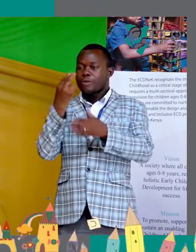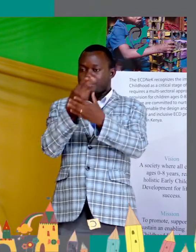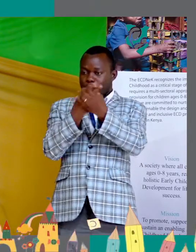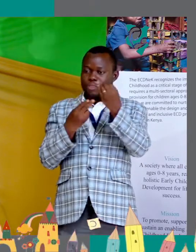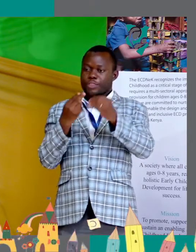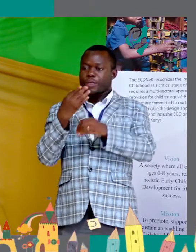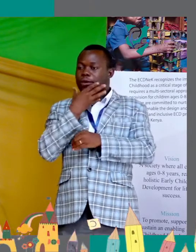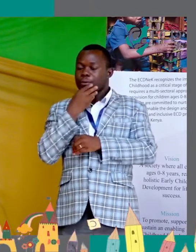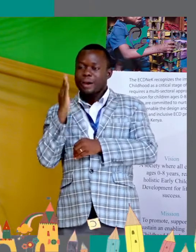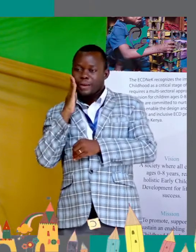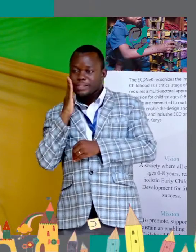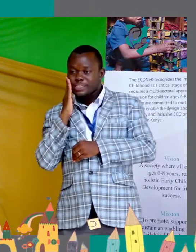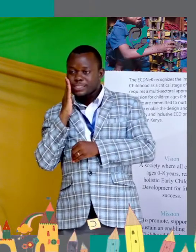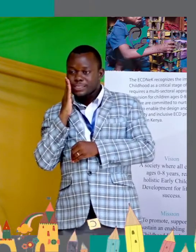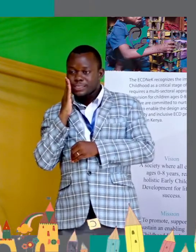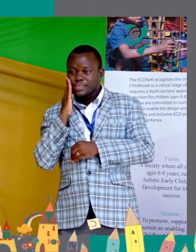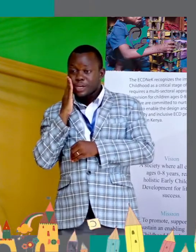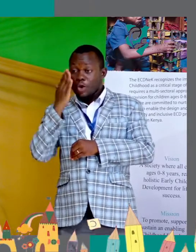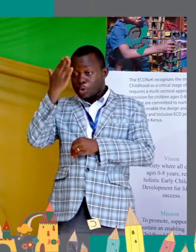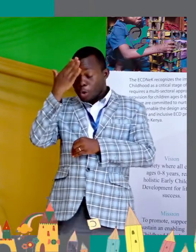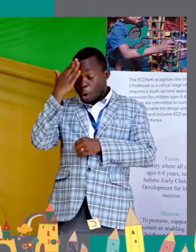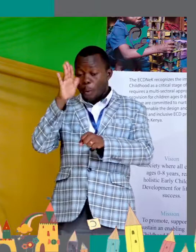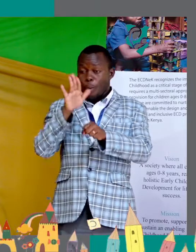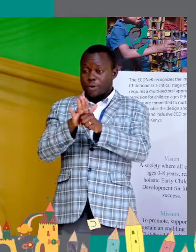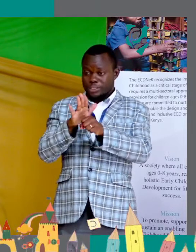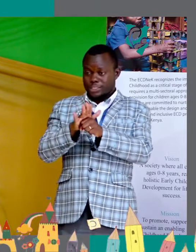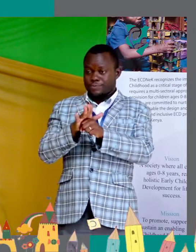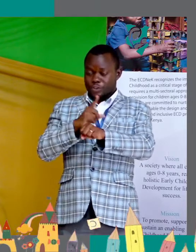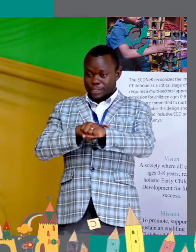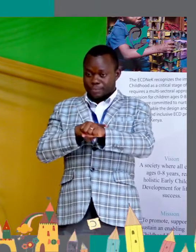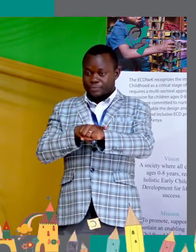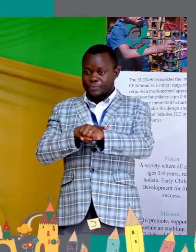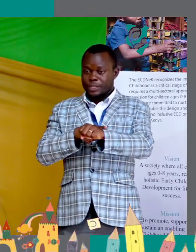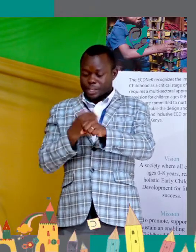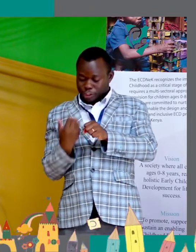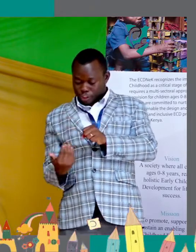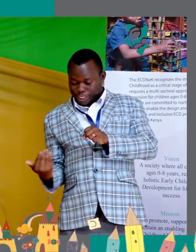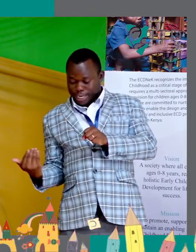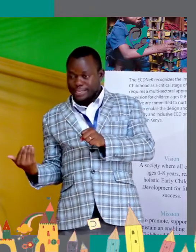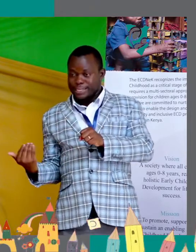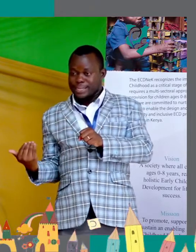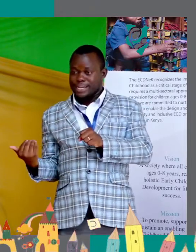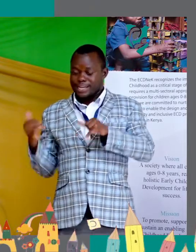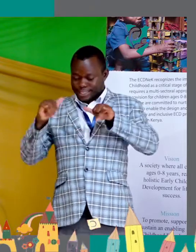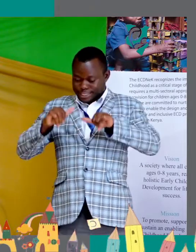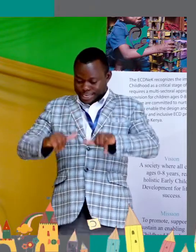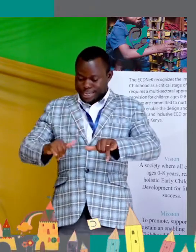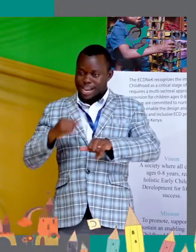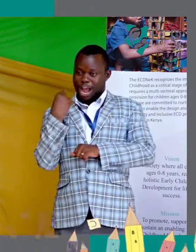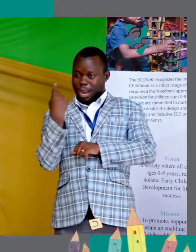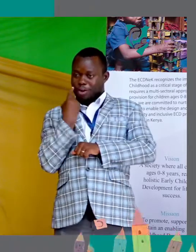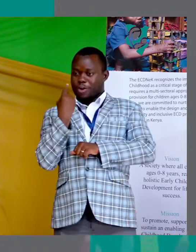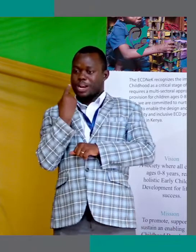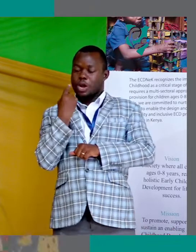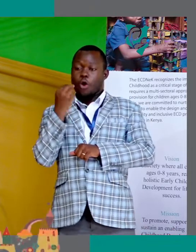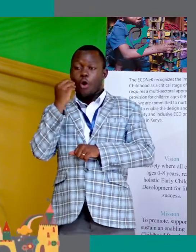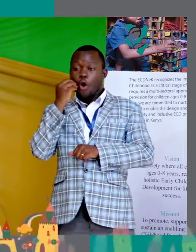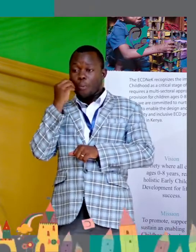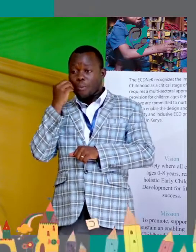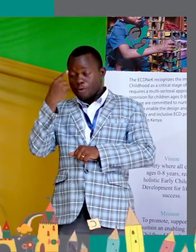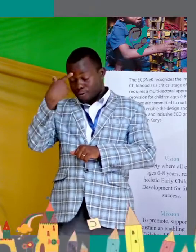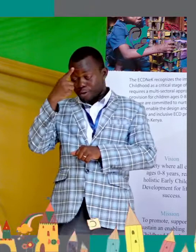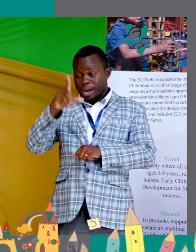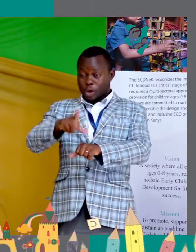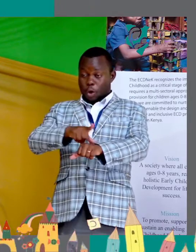Many times, children are either with their mothers because fathers are outside working, or with their fathers, or with the childminders for a prolonged period of